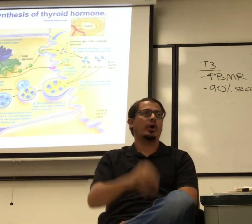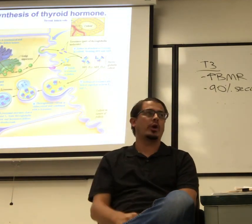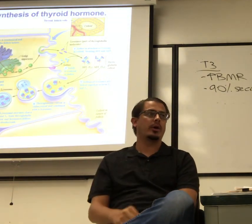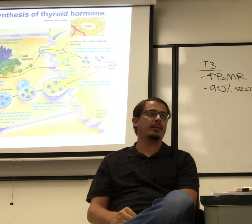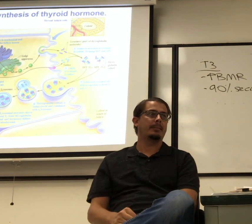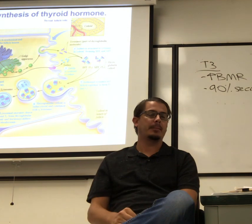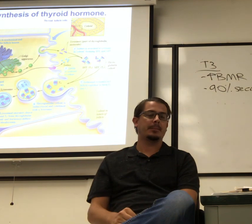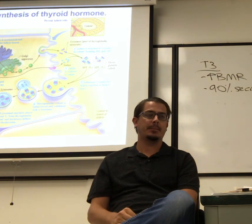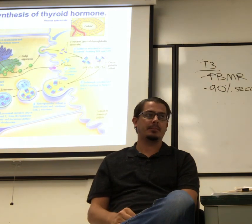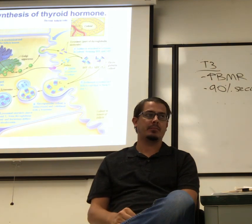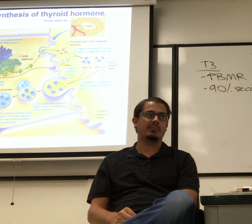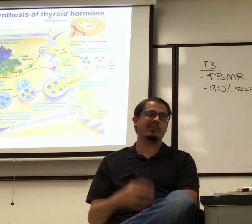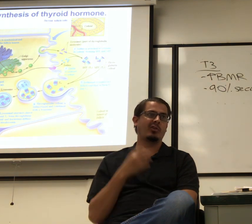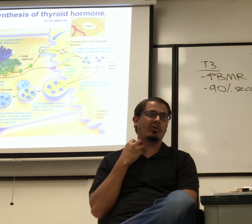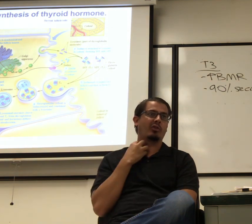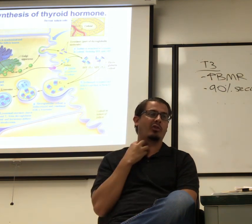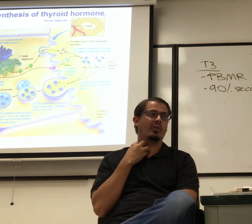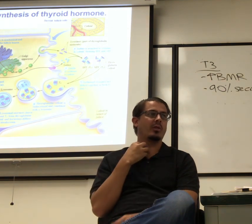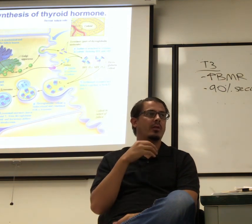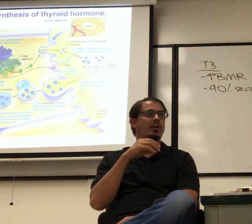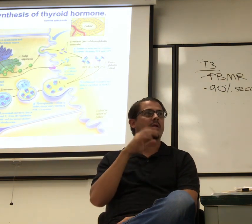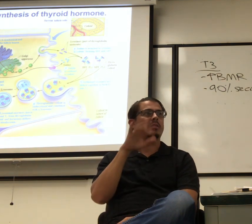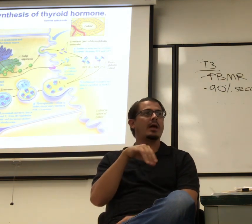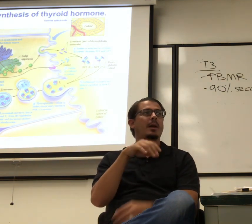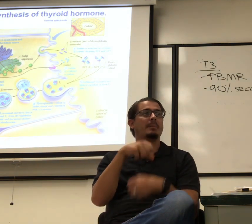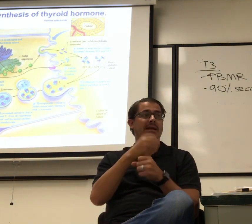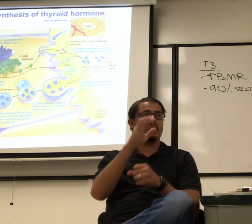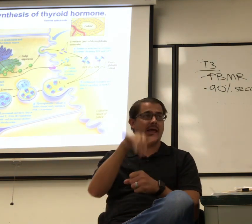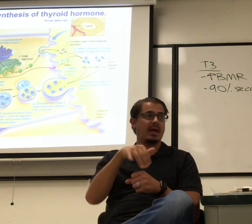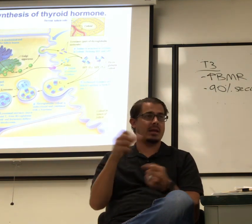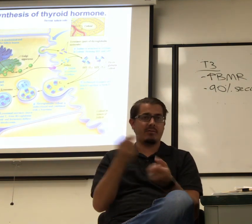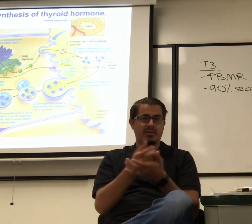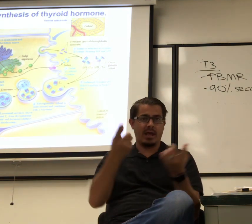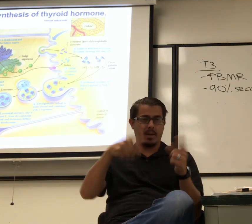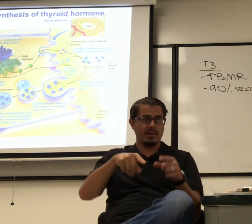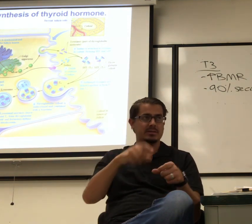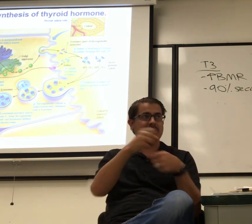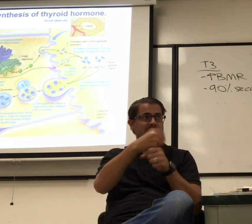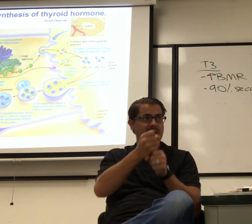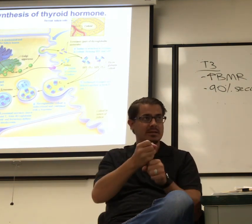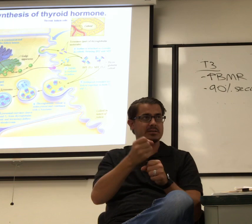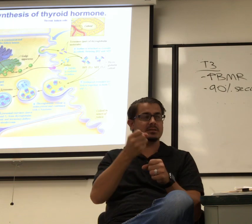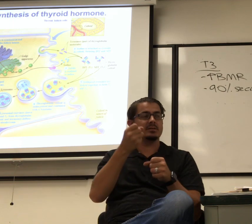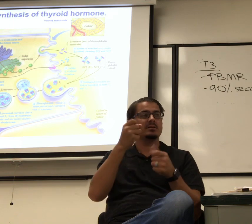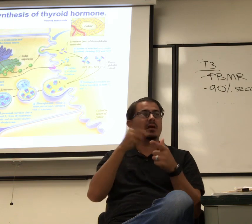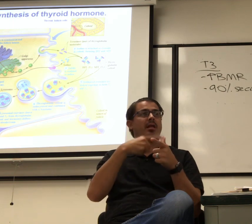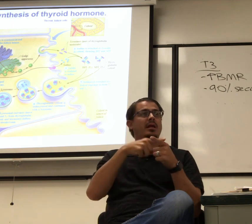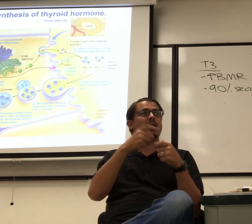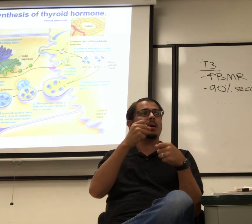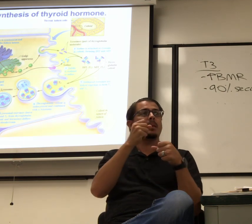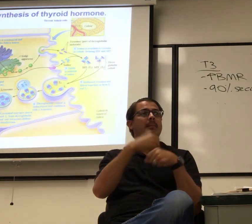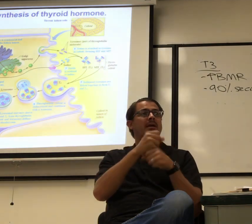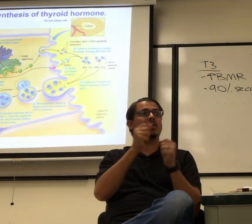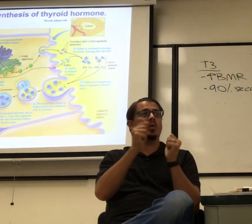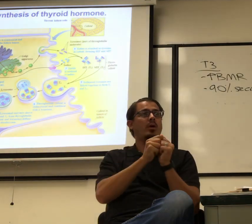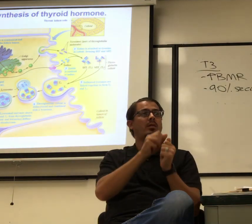So you can call that a colloidal goiter. And the physiology of making